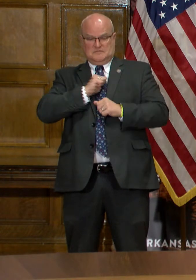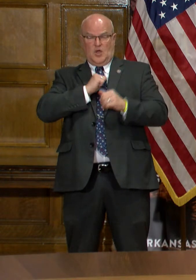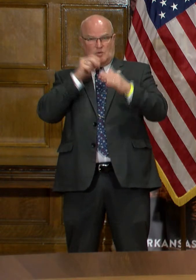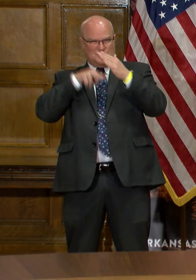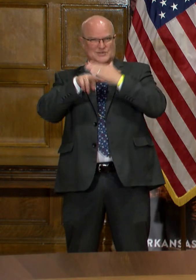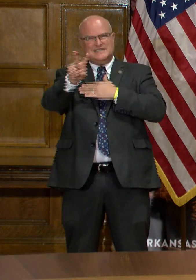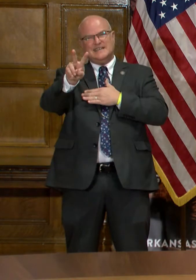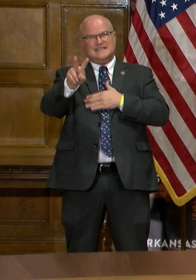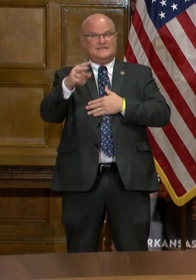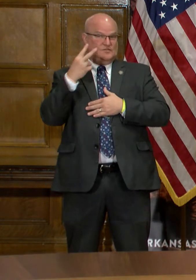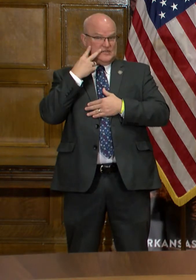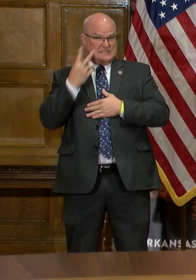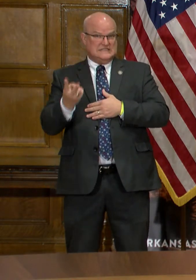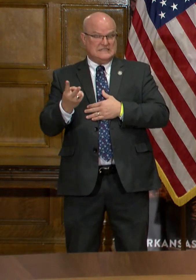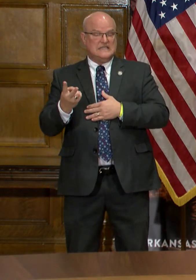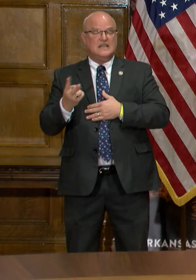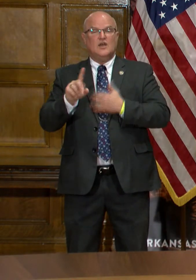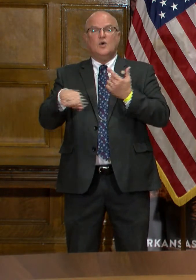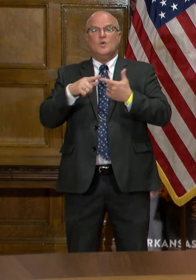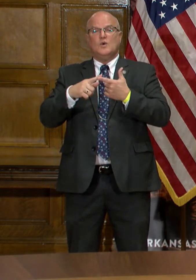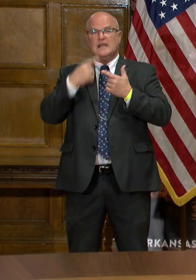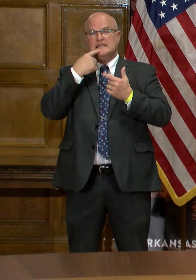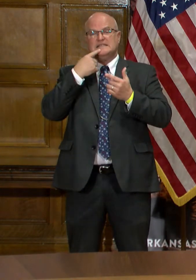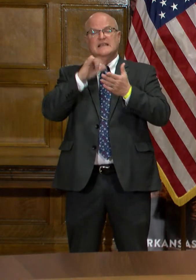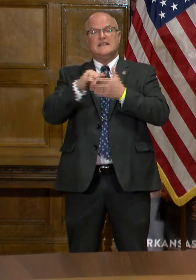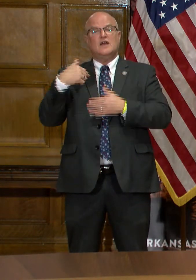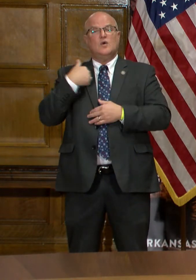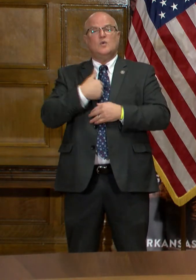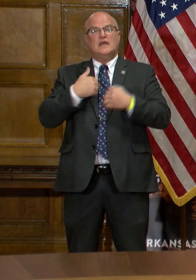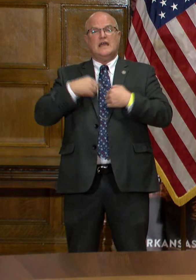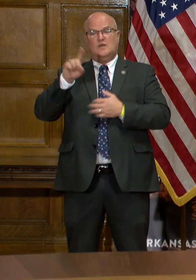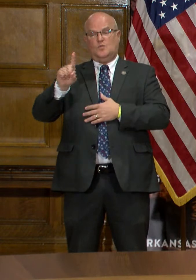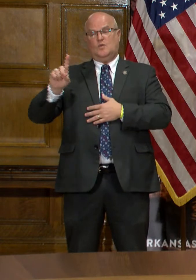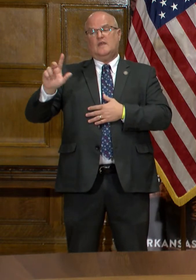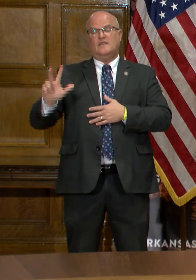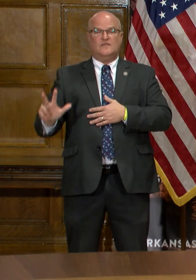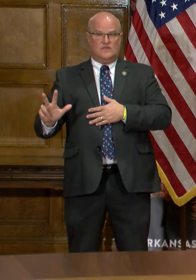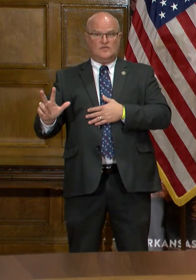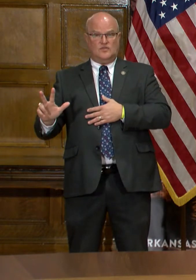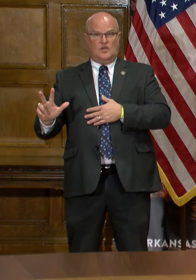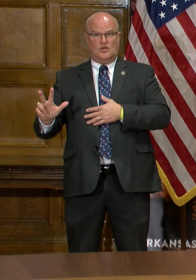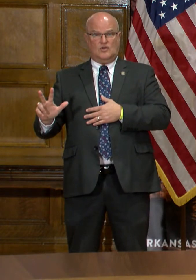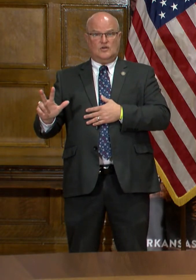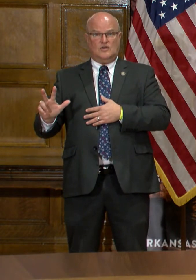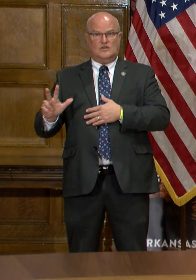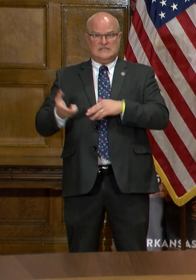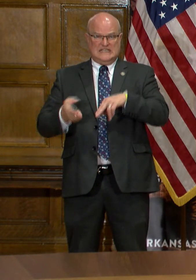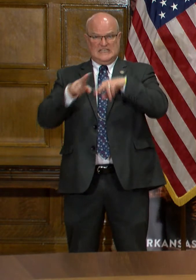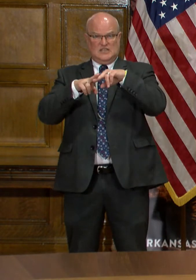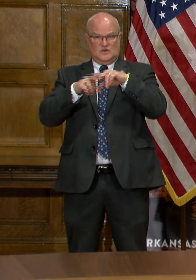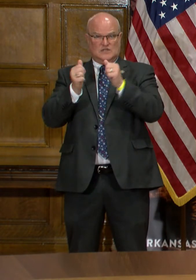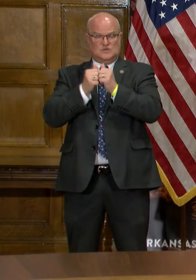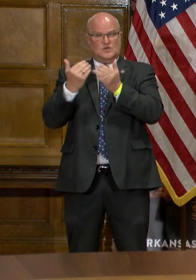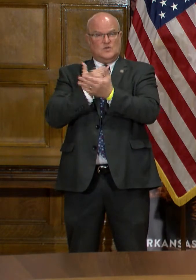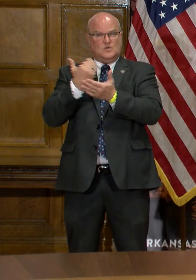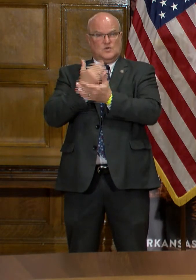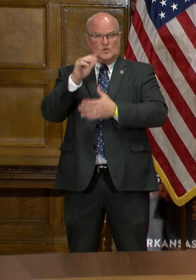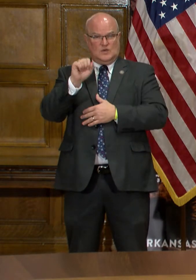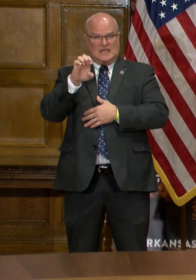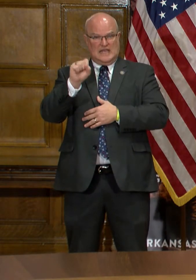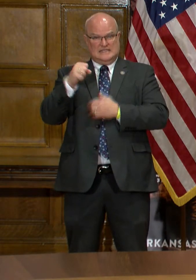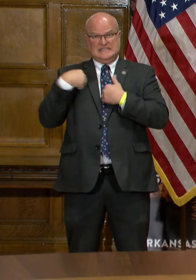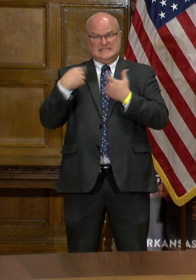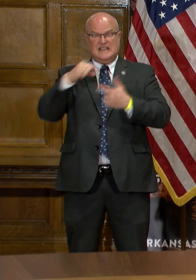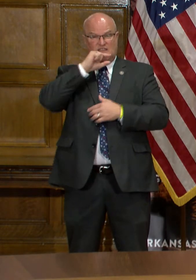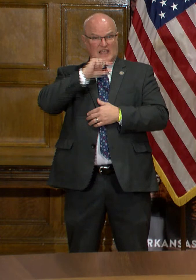predictive modeling, as you can see, when I indicated that we had 1/3 of increase in new cases